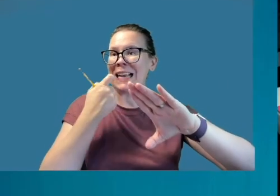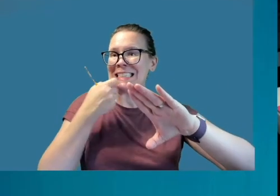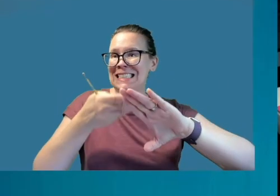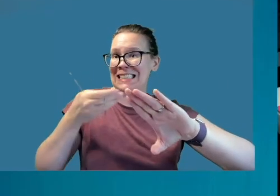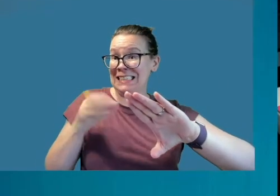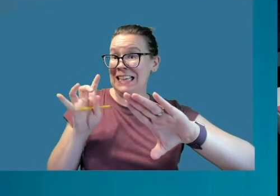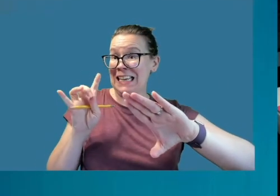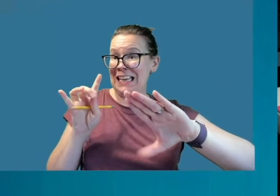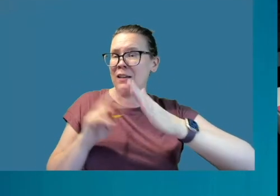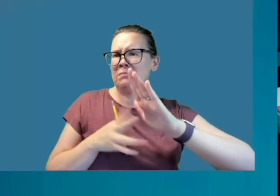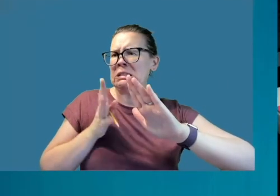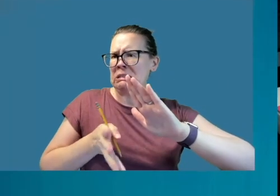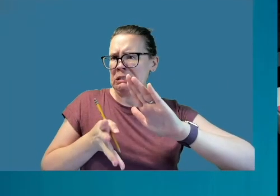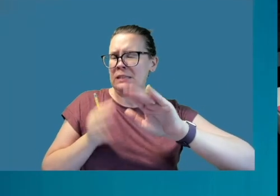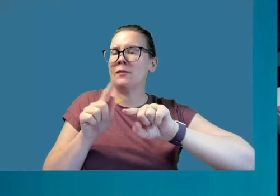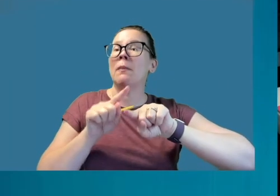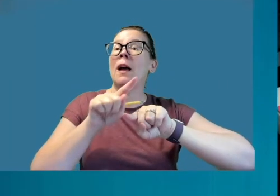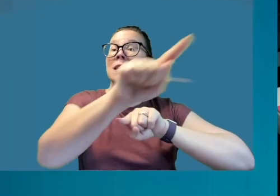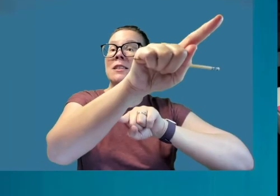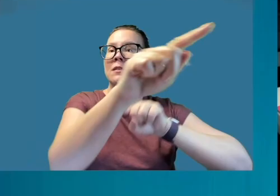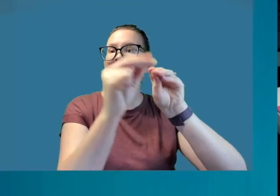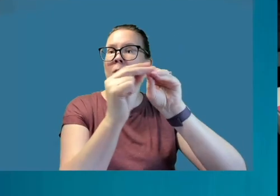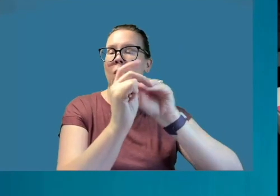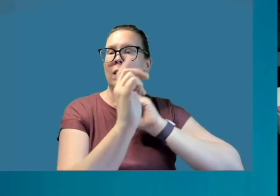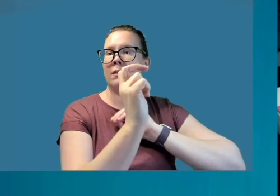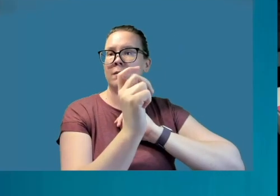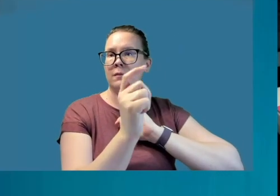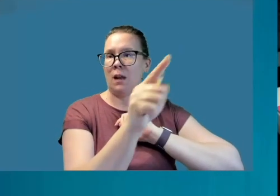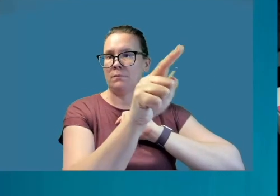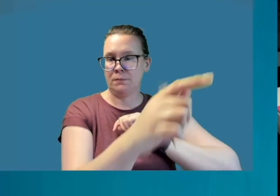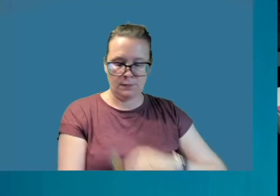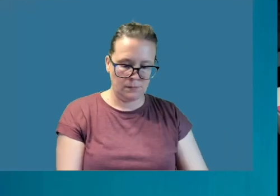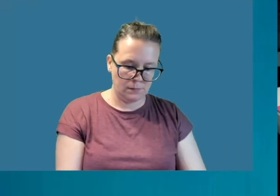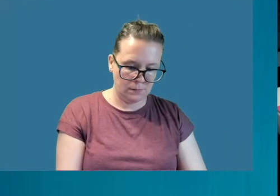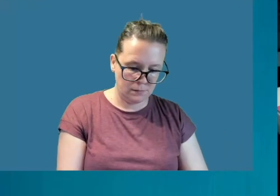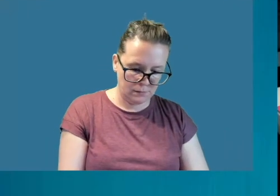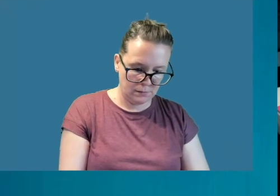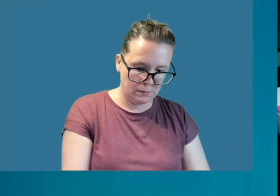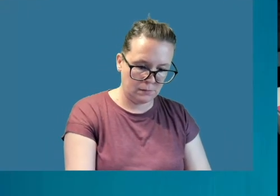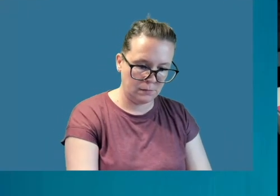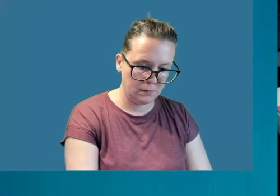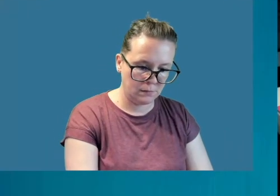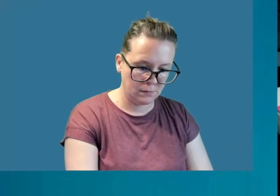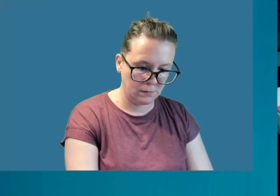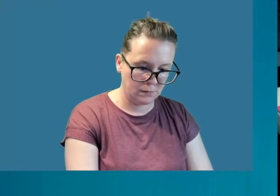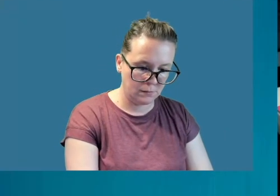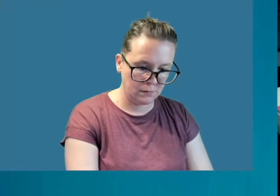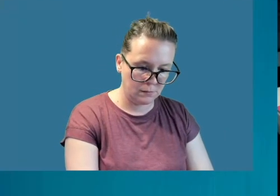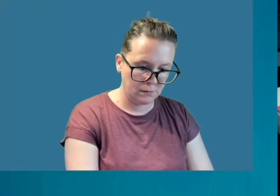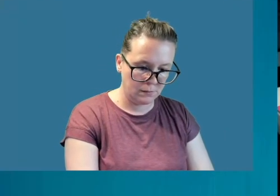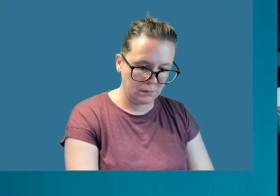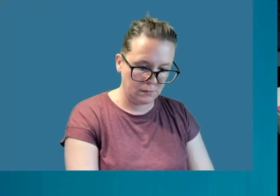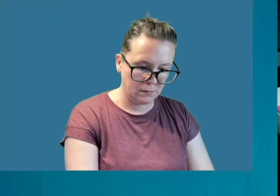blocked by the extension from the number 8. So we just need to make number 7 longer on one side.